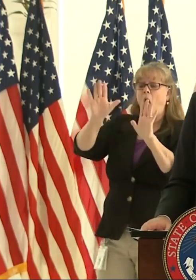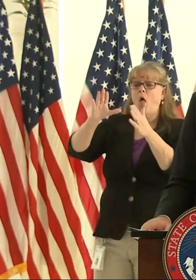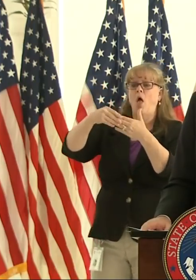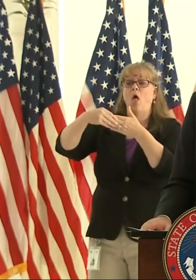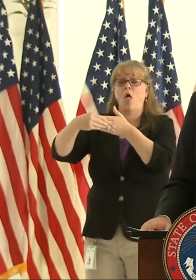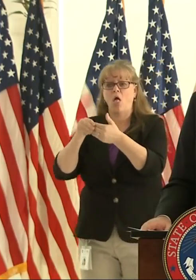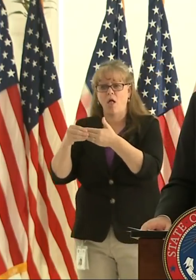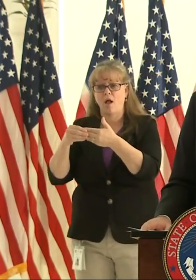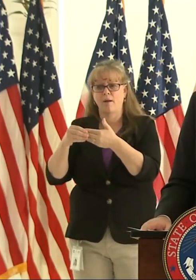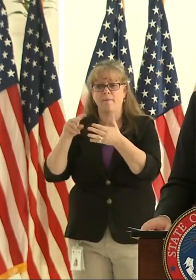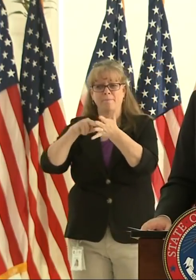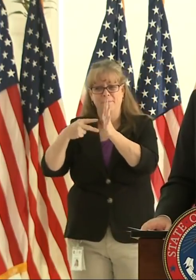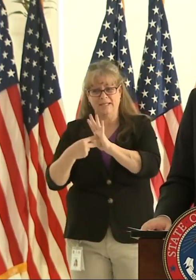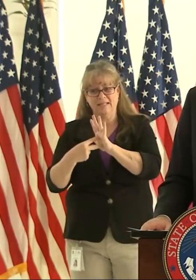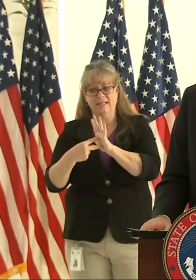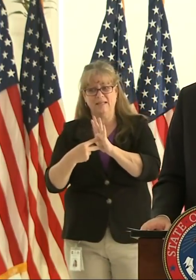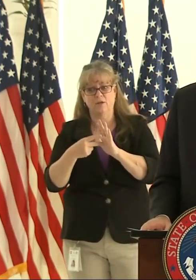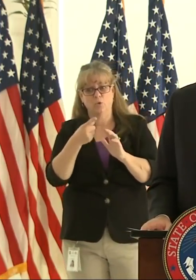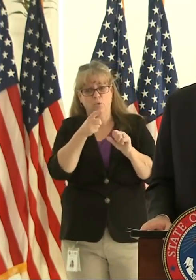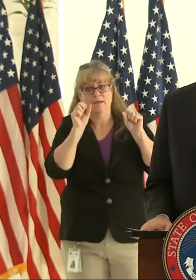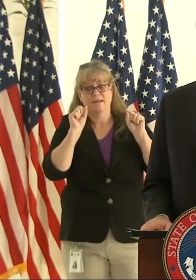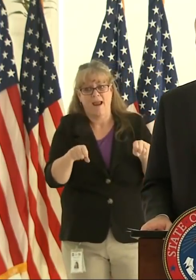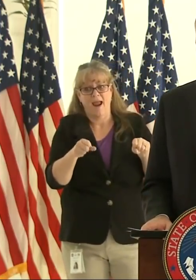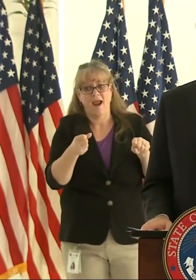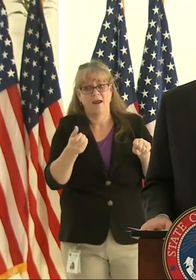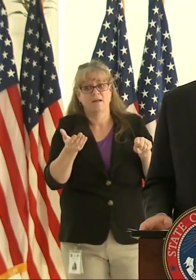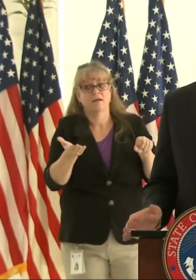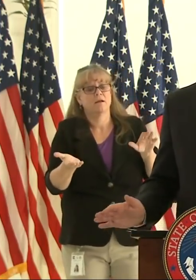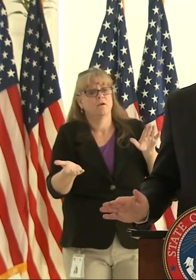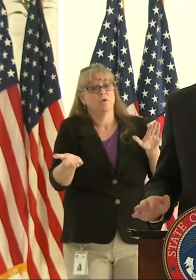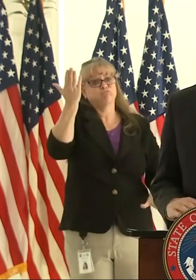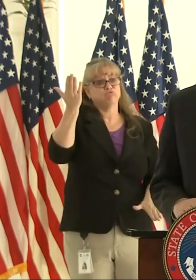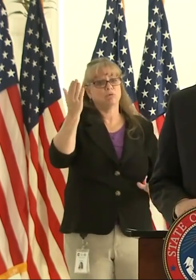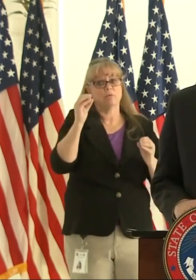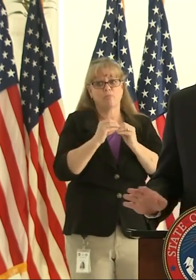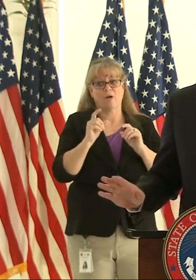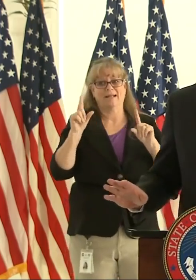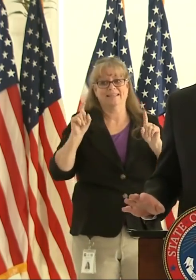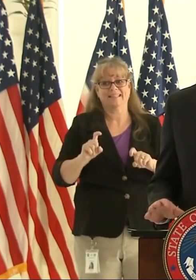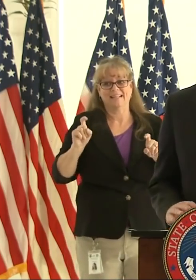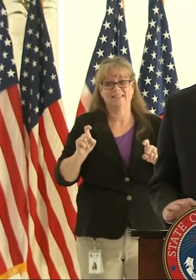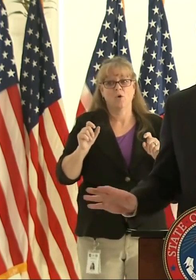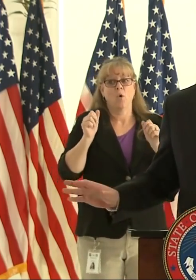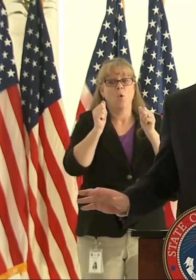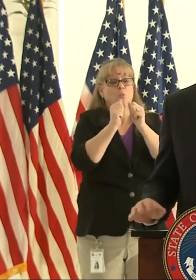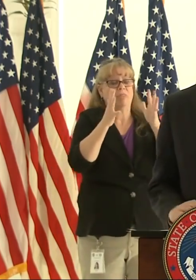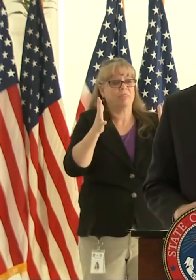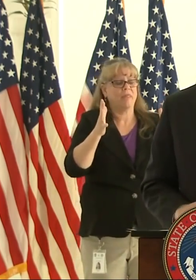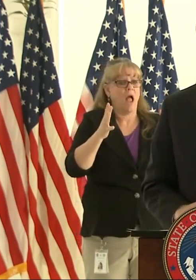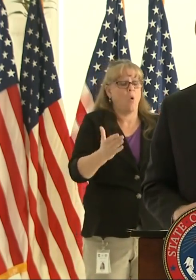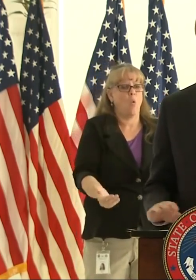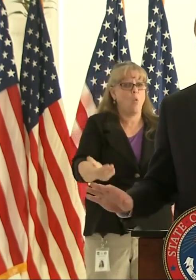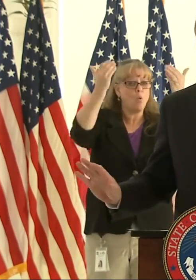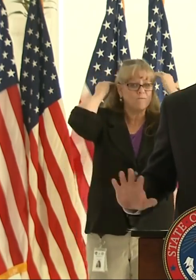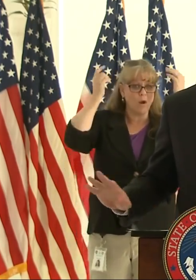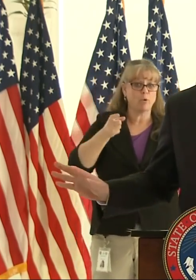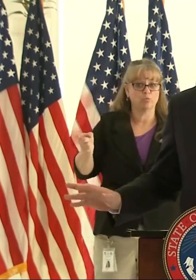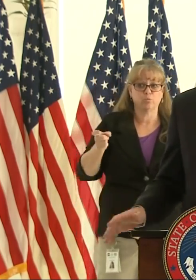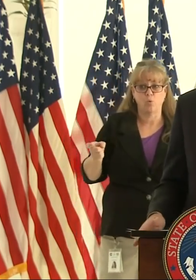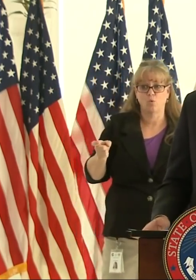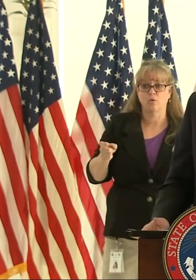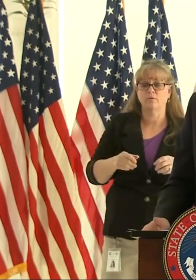testing from these relaxations? How will you ensure that you're not losing control of that? So, first of all, testing is great. We're working to scale it up